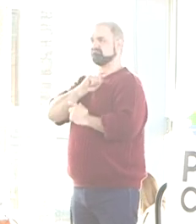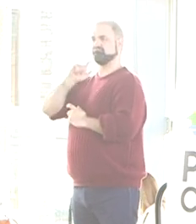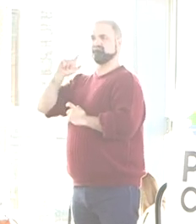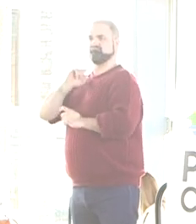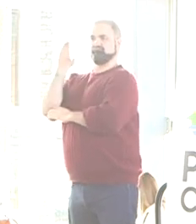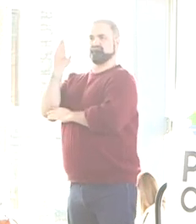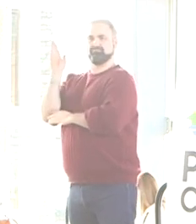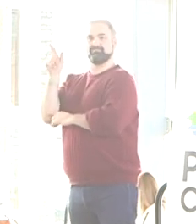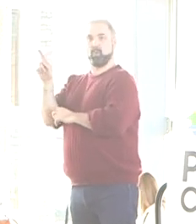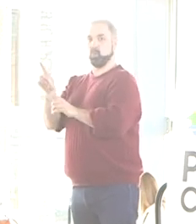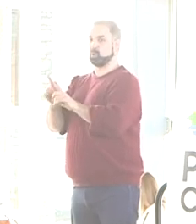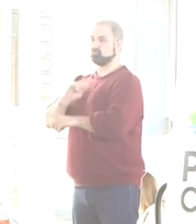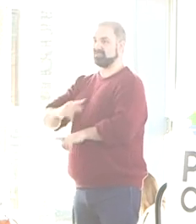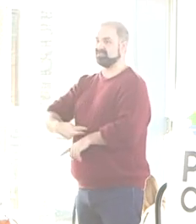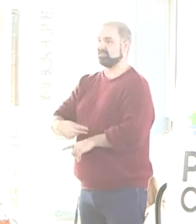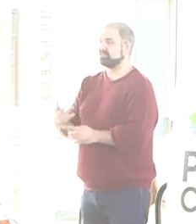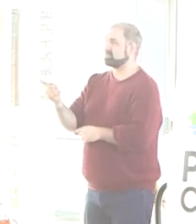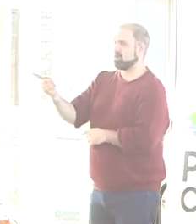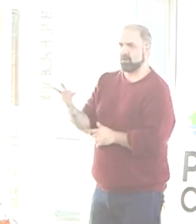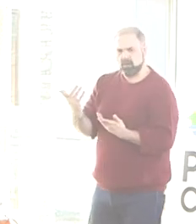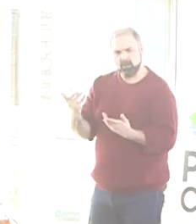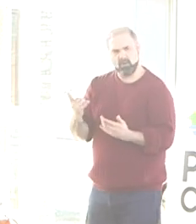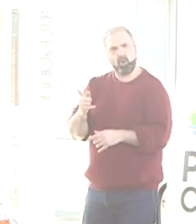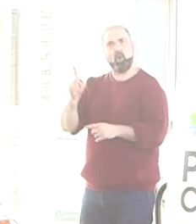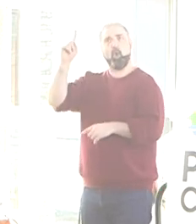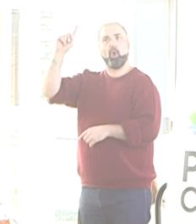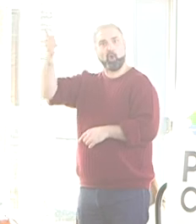also trans, said, "Whom God hath brought together,